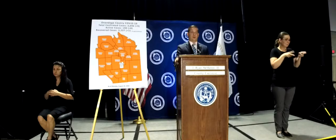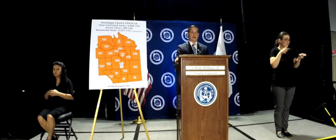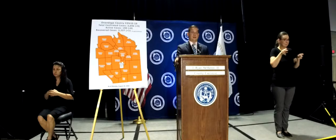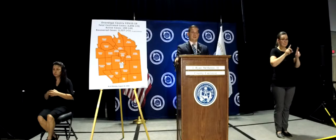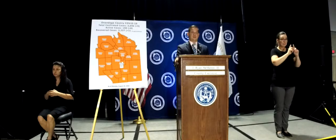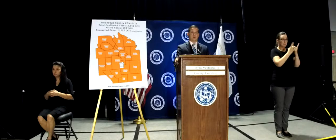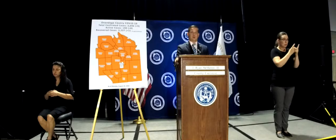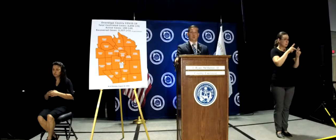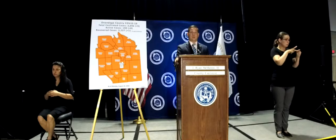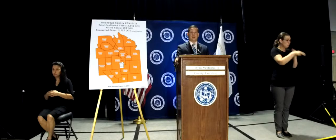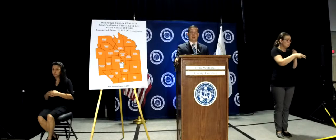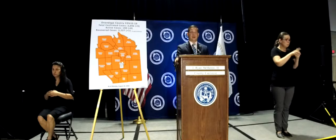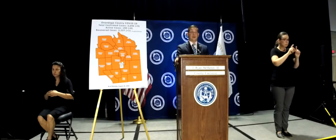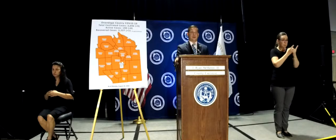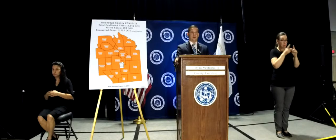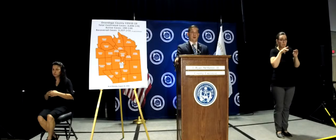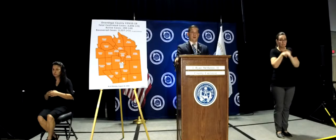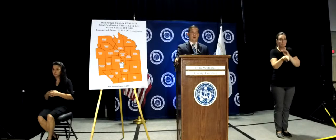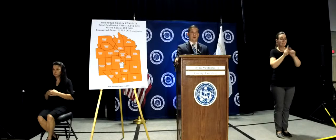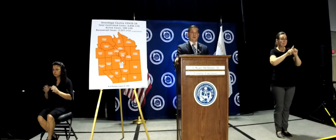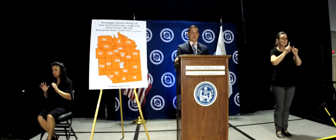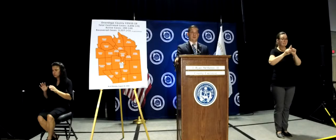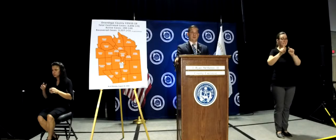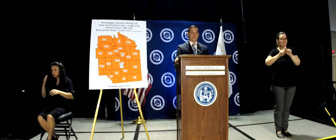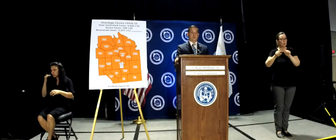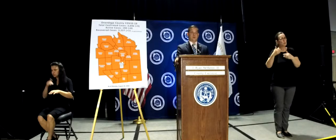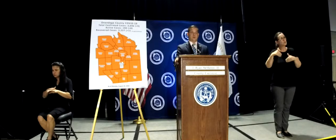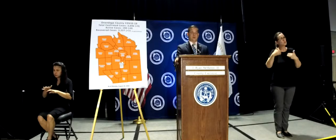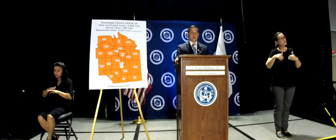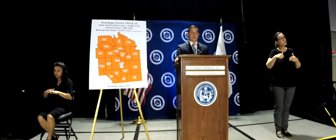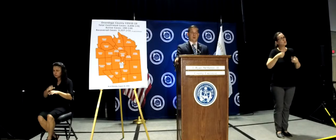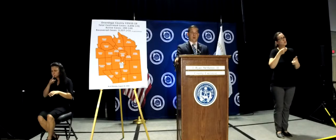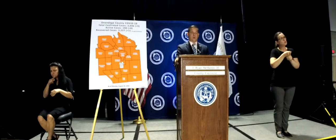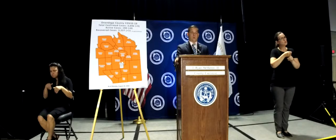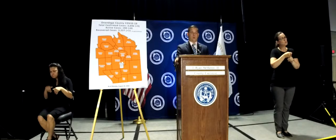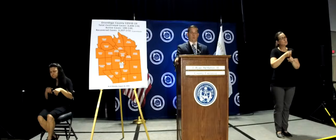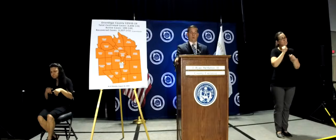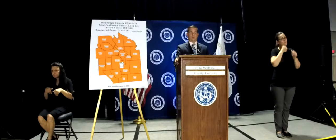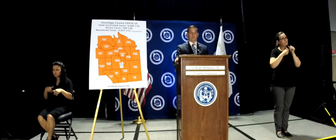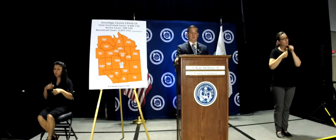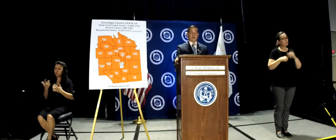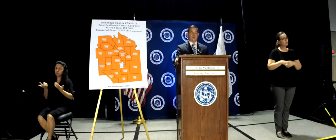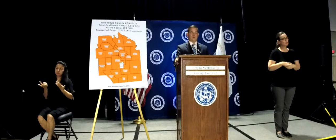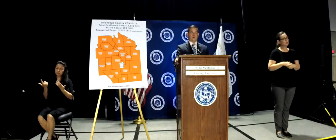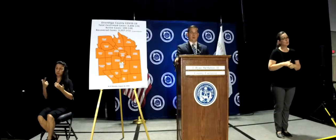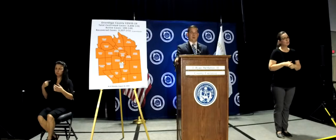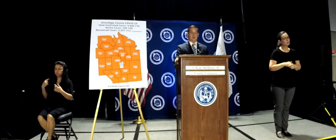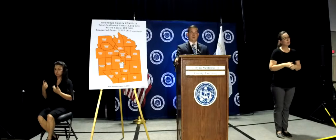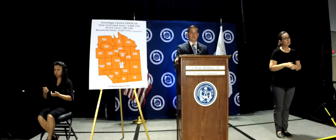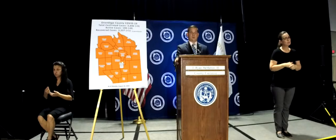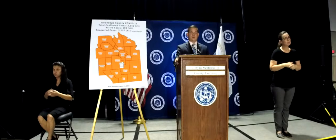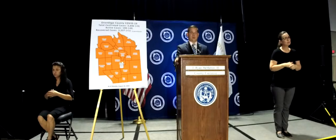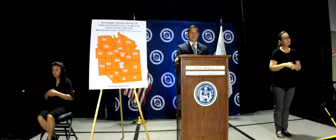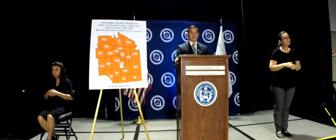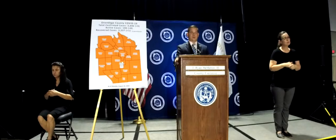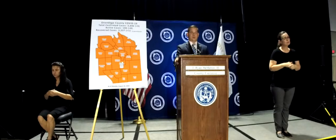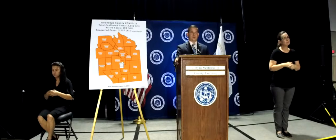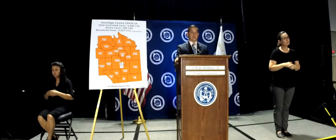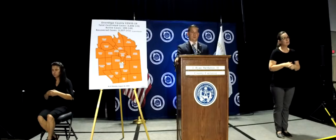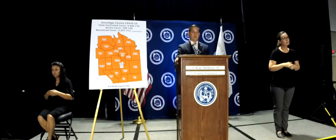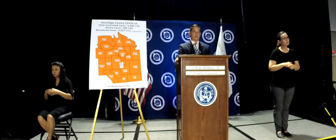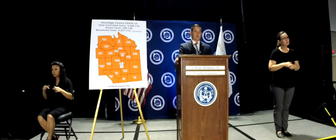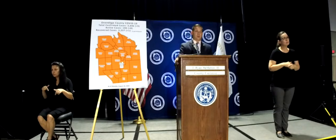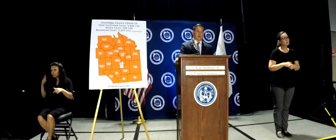we've held on to this as long as we can. And so certainly we're going to send over a resolution to the